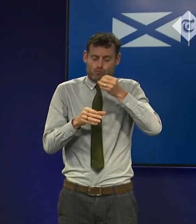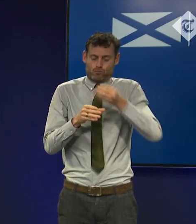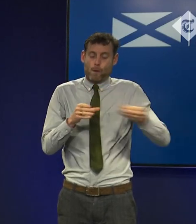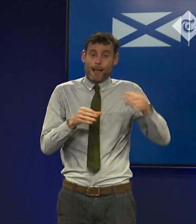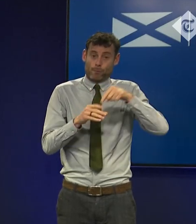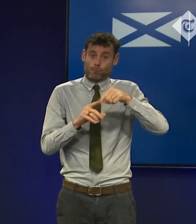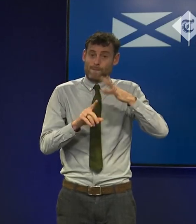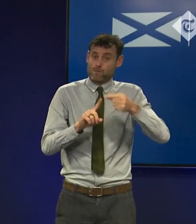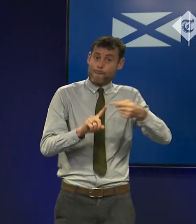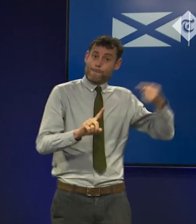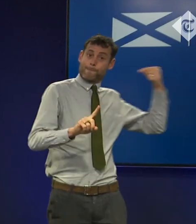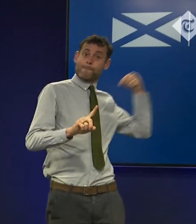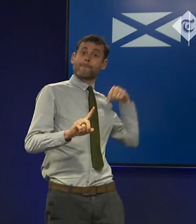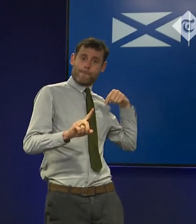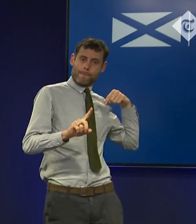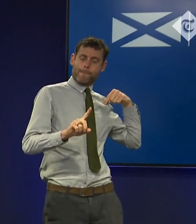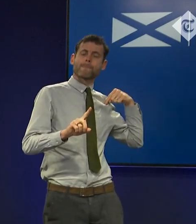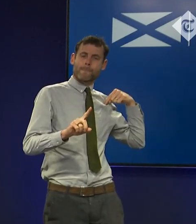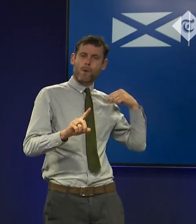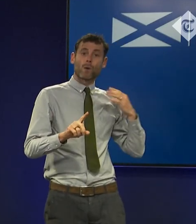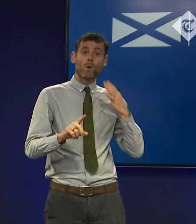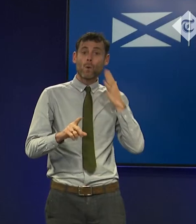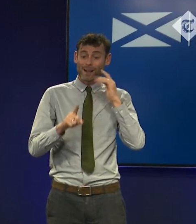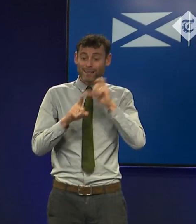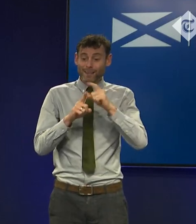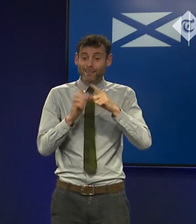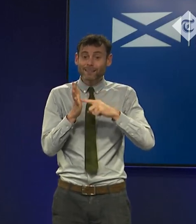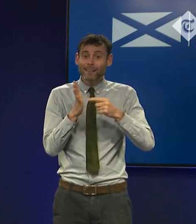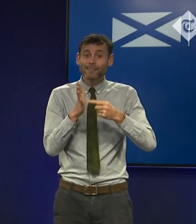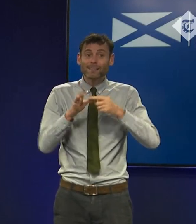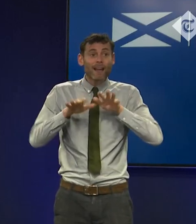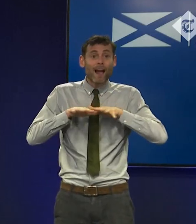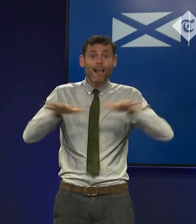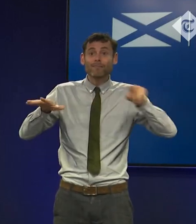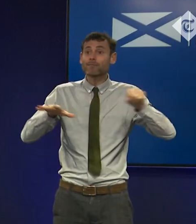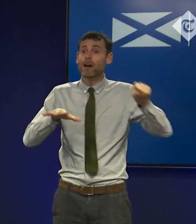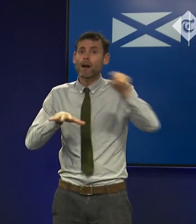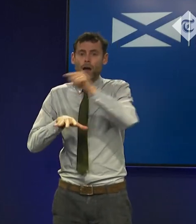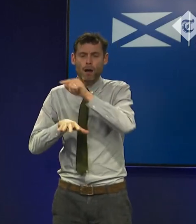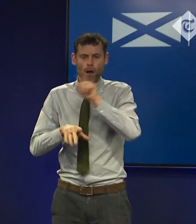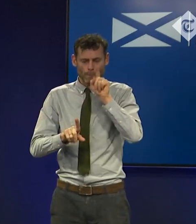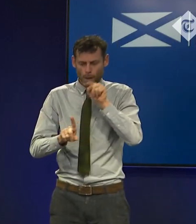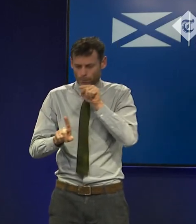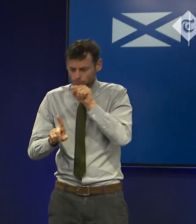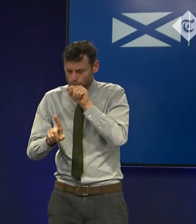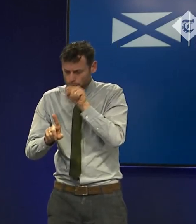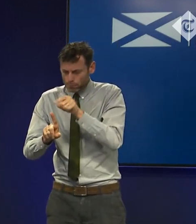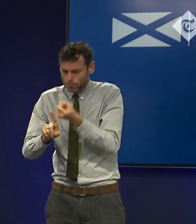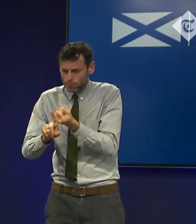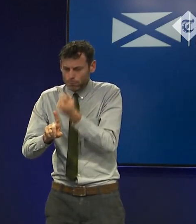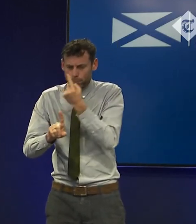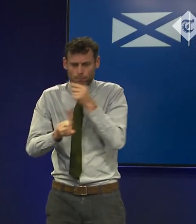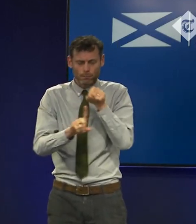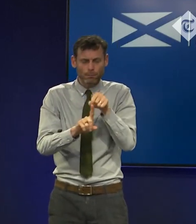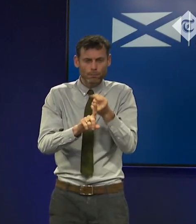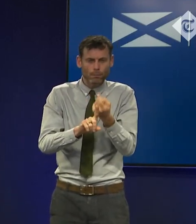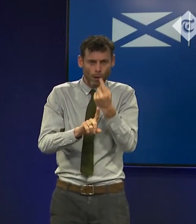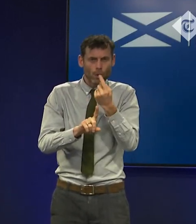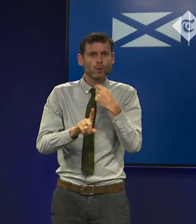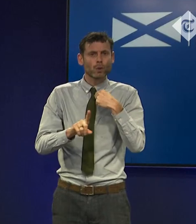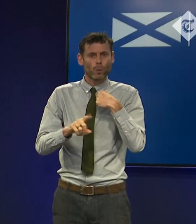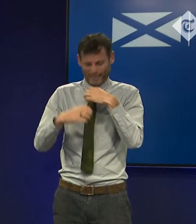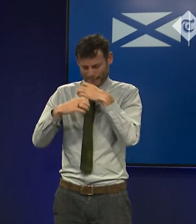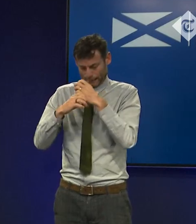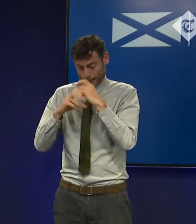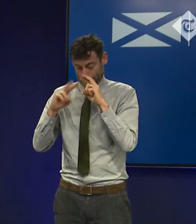of S gene dropout, but what it allows us to do is to target these particular cases to get more information to allow us to